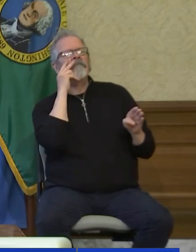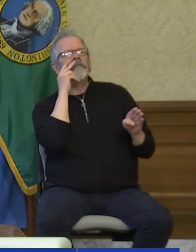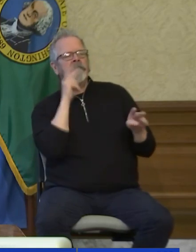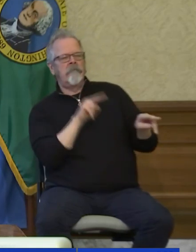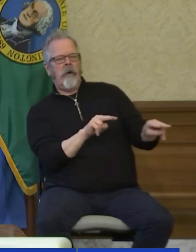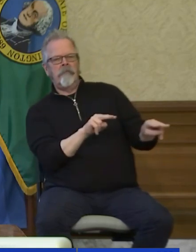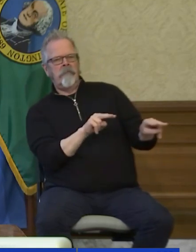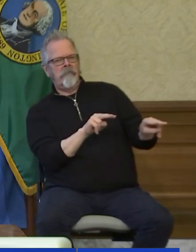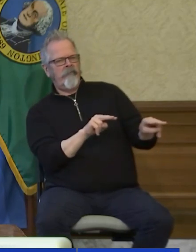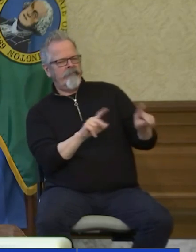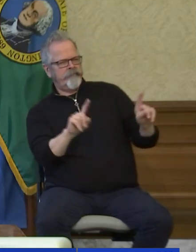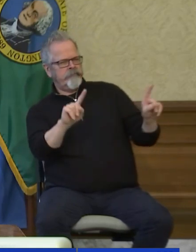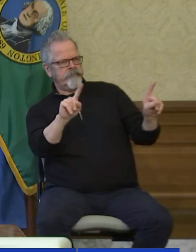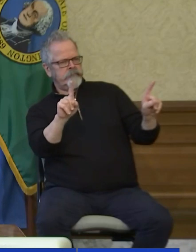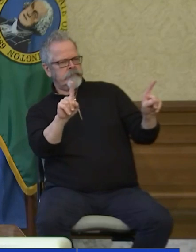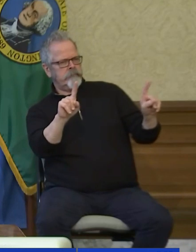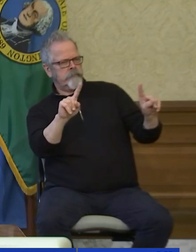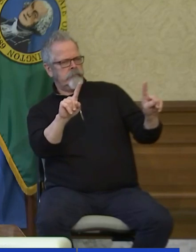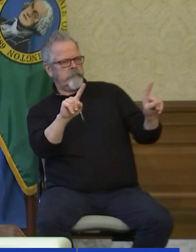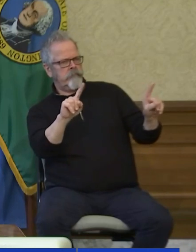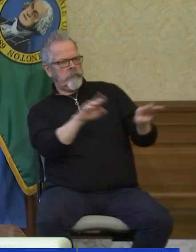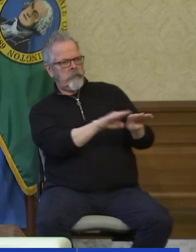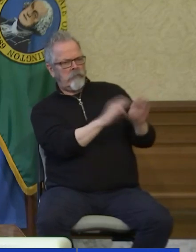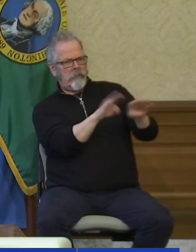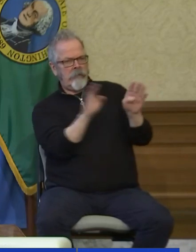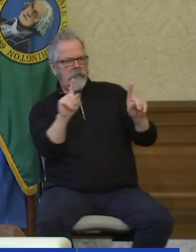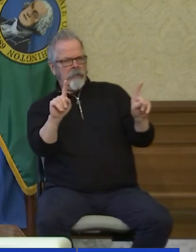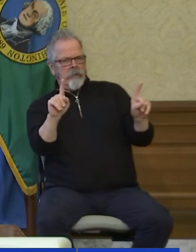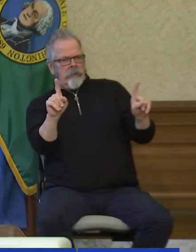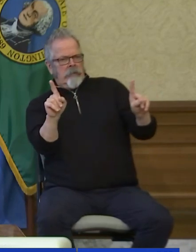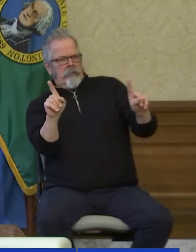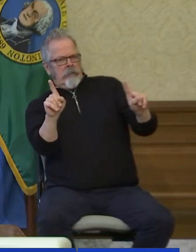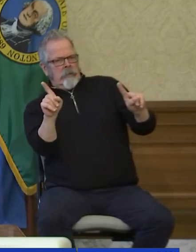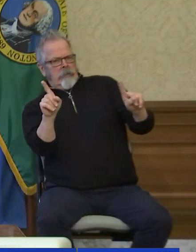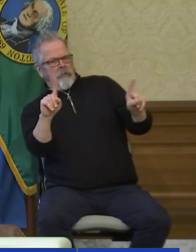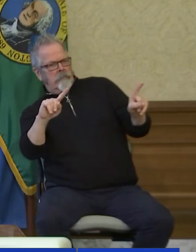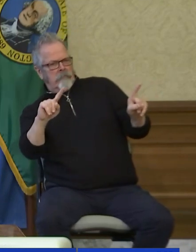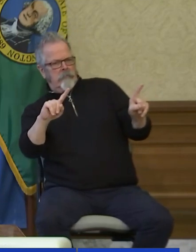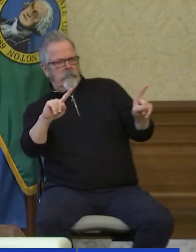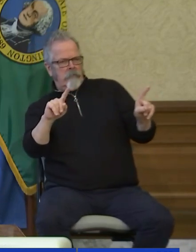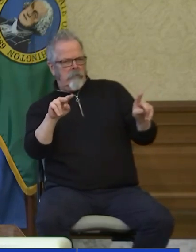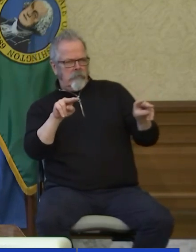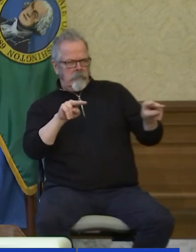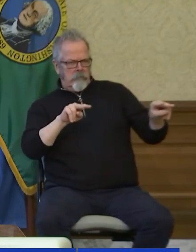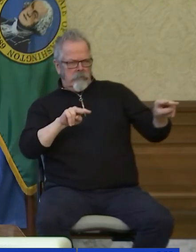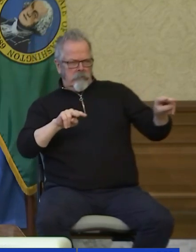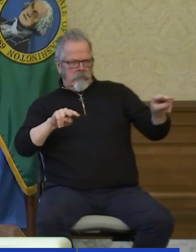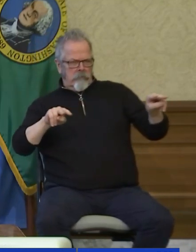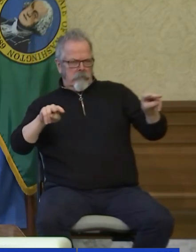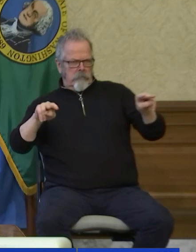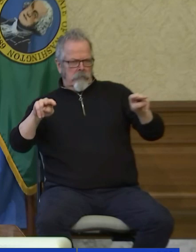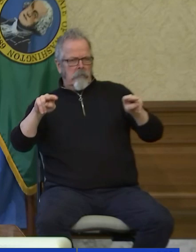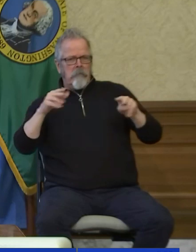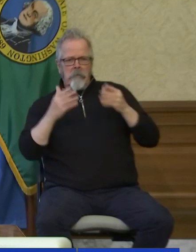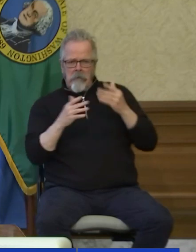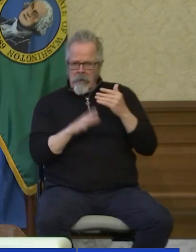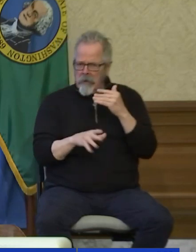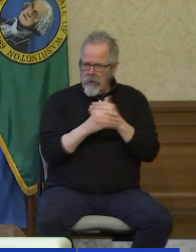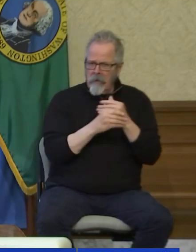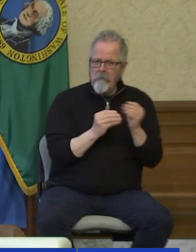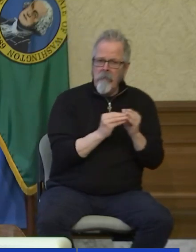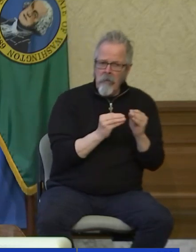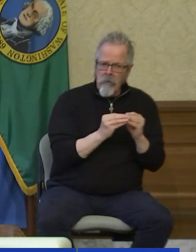to see whether it makes sense to allow further requests from other counties as well. And again, we'll be driven by data to see what the situation